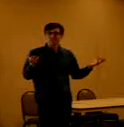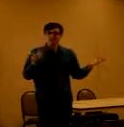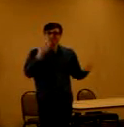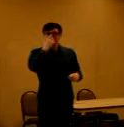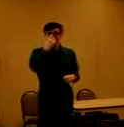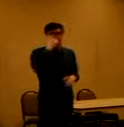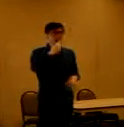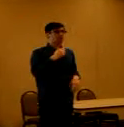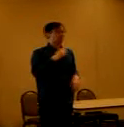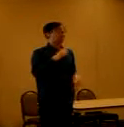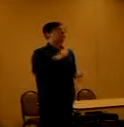certification.